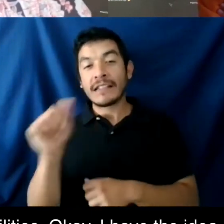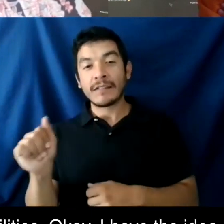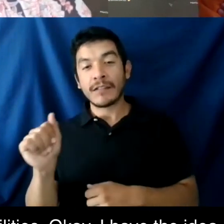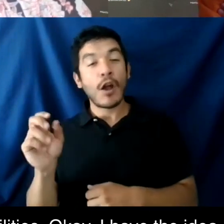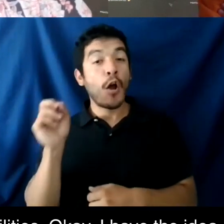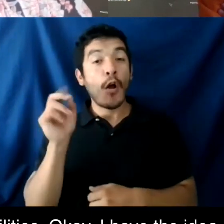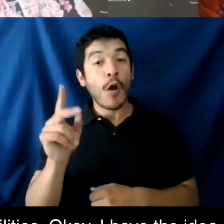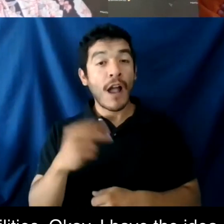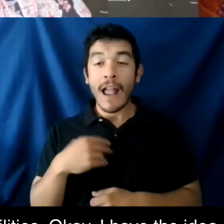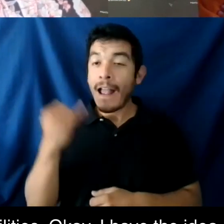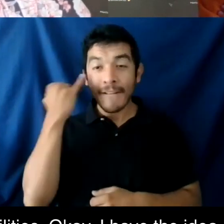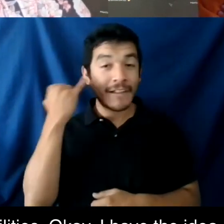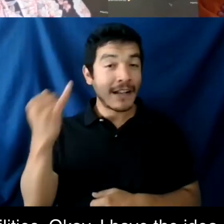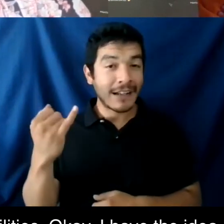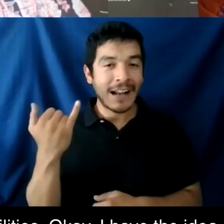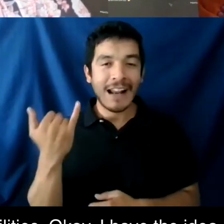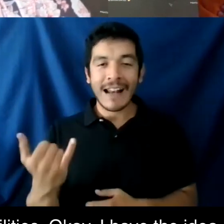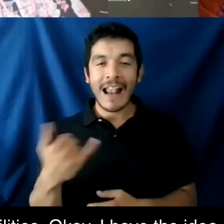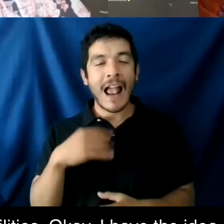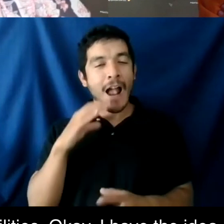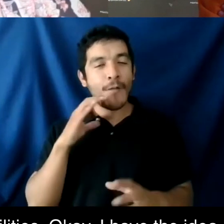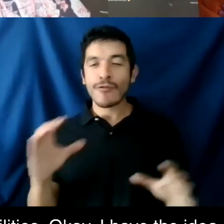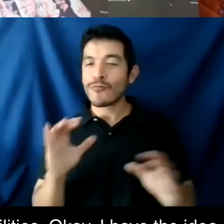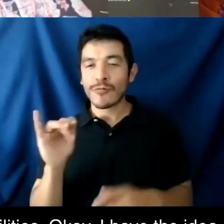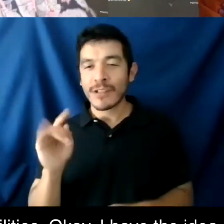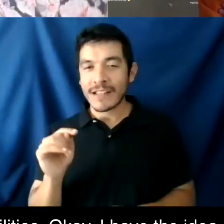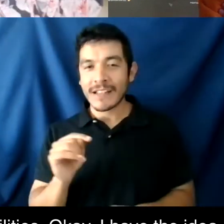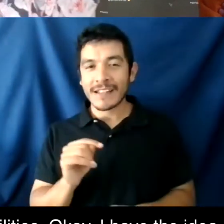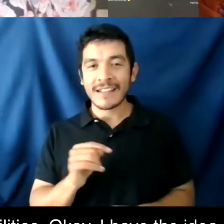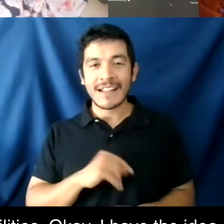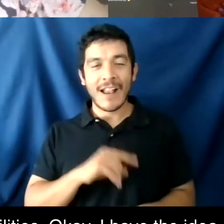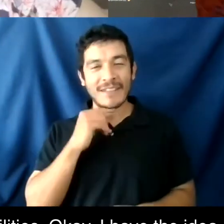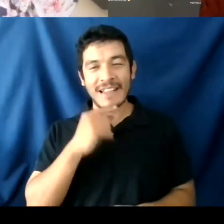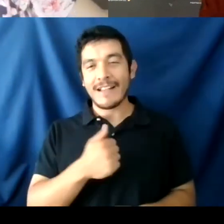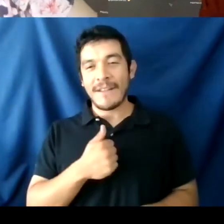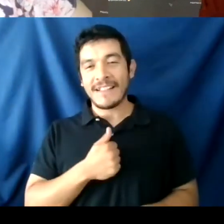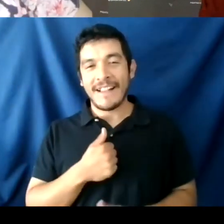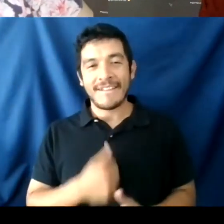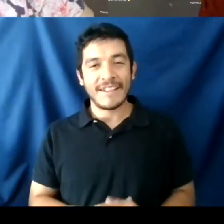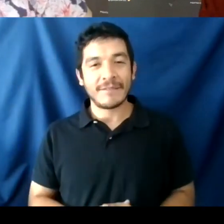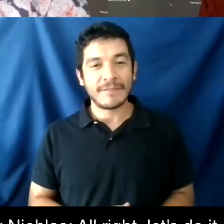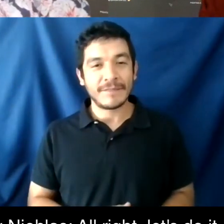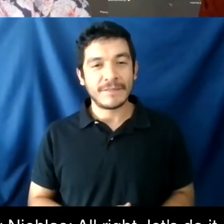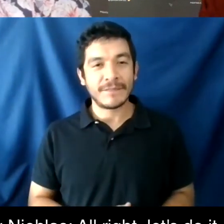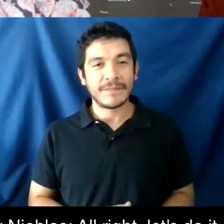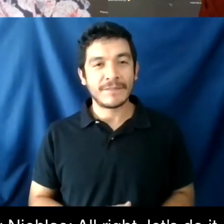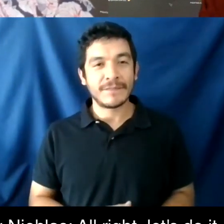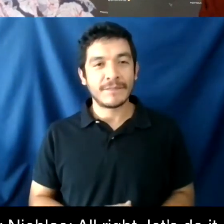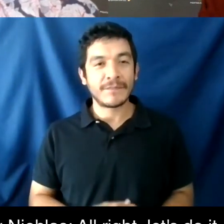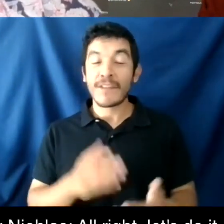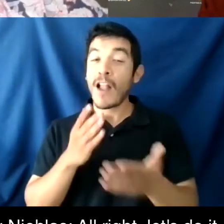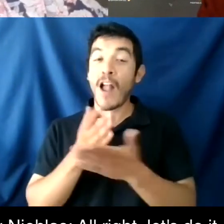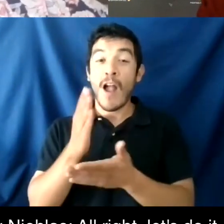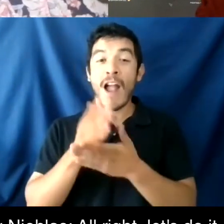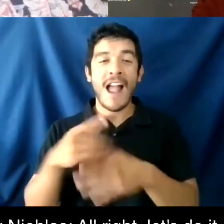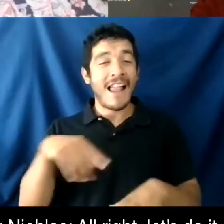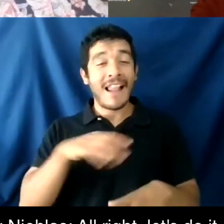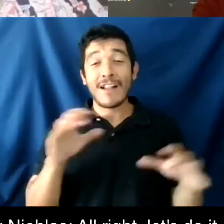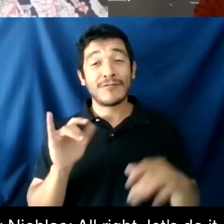have the idea. Now let's operationalize it. I'm thinking to myself. Do All it. right. All right. Let's do